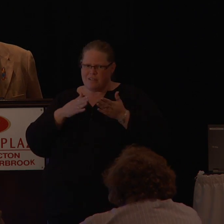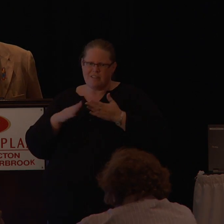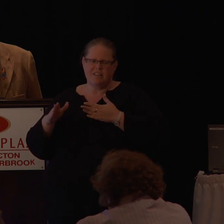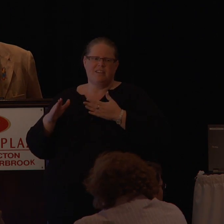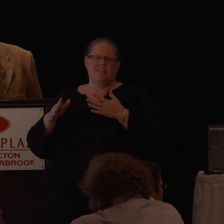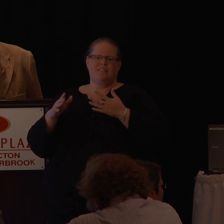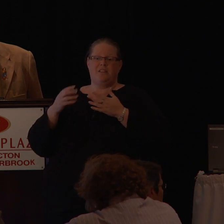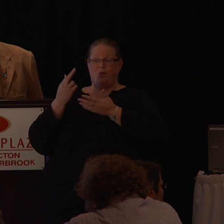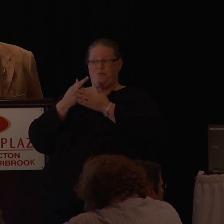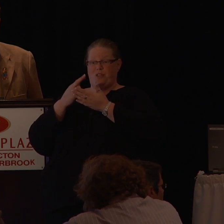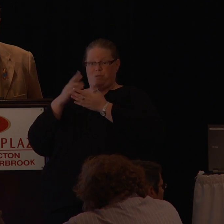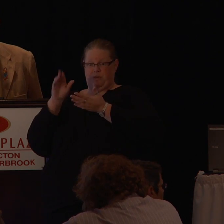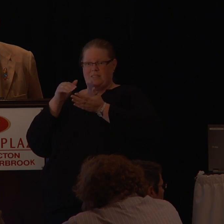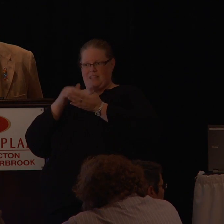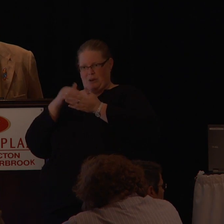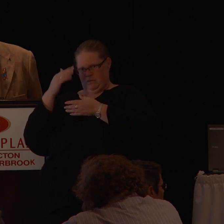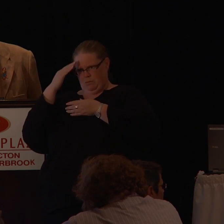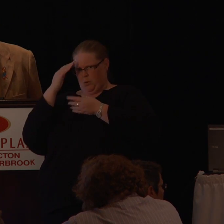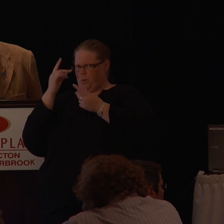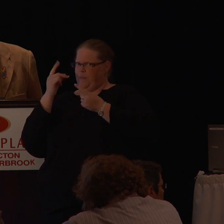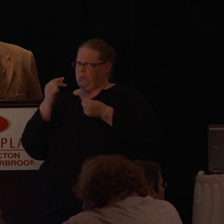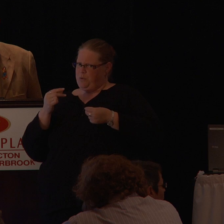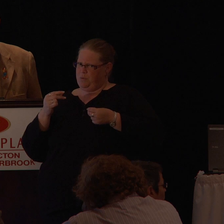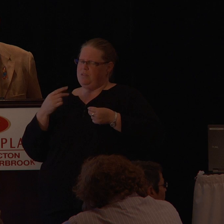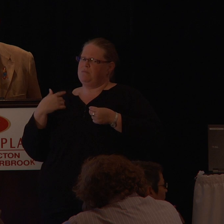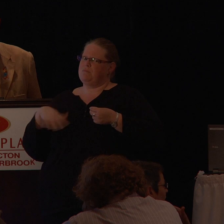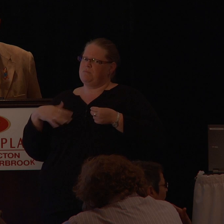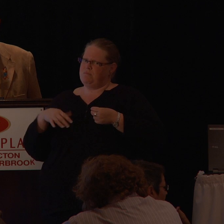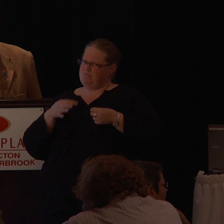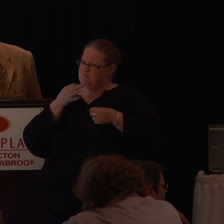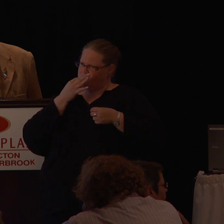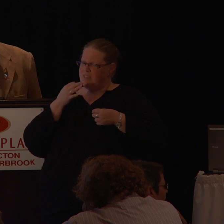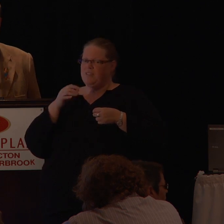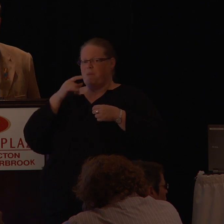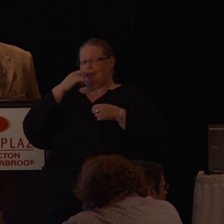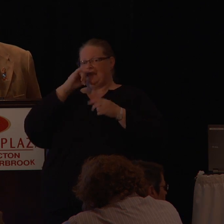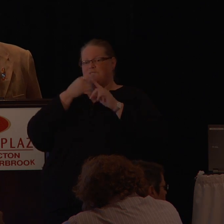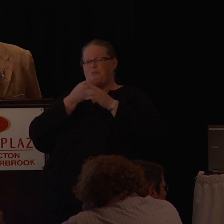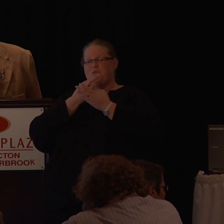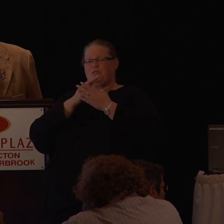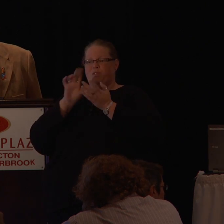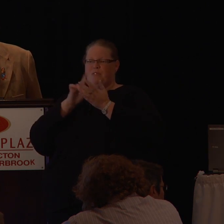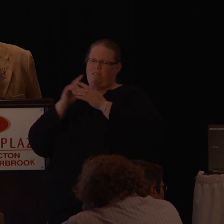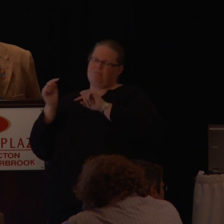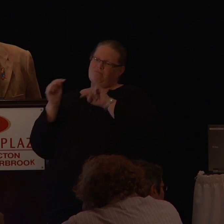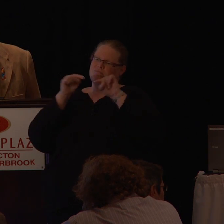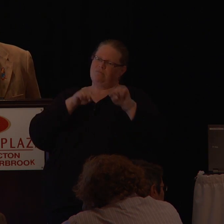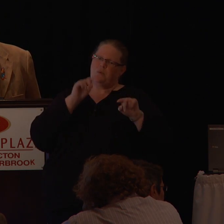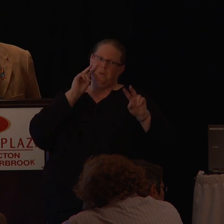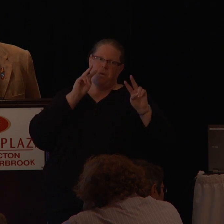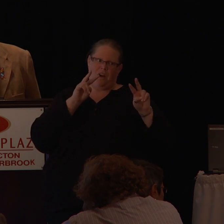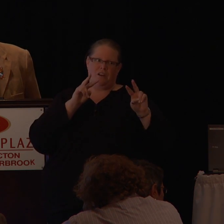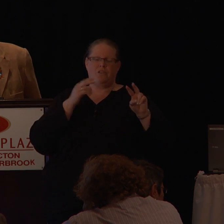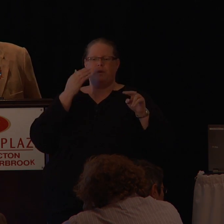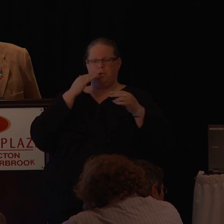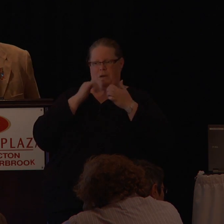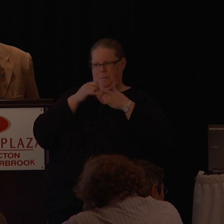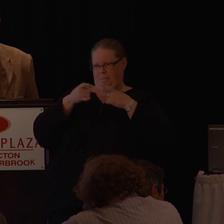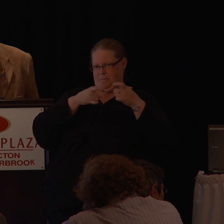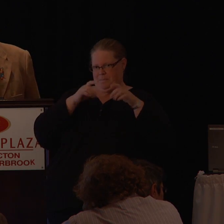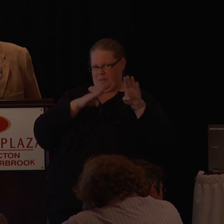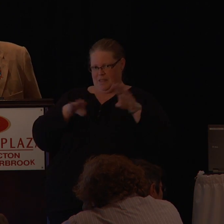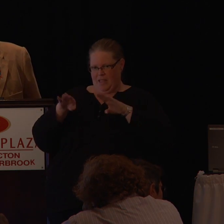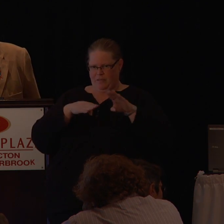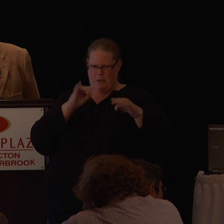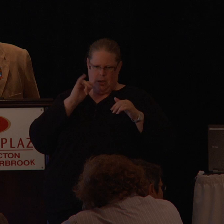Leo Hayes Resource Center knew what they were doing. They had the kids from the resource center there. They knew how to manage them, how to look for